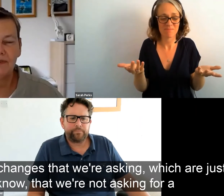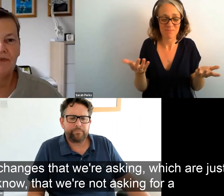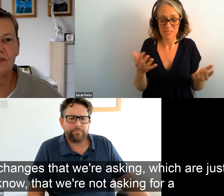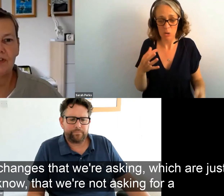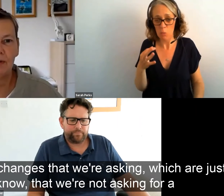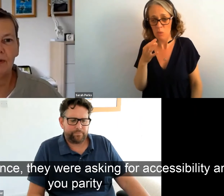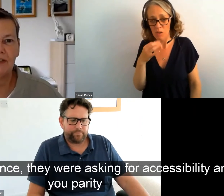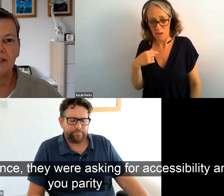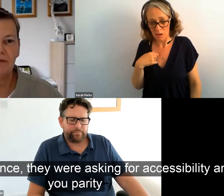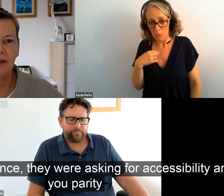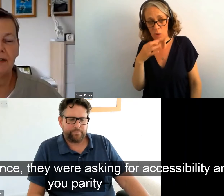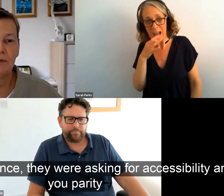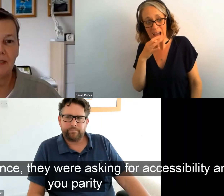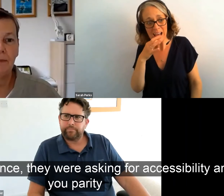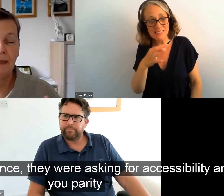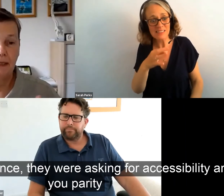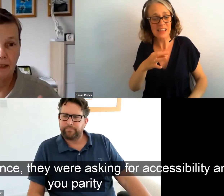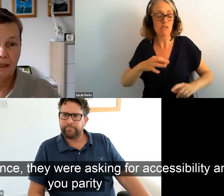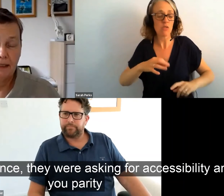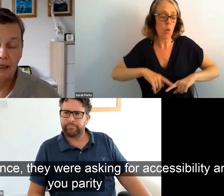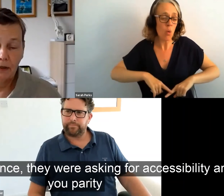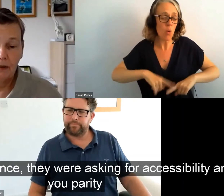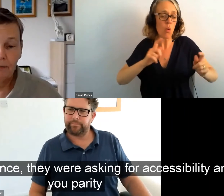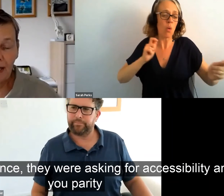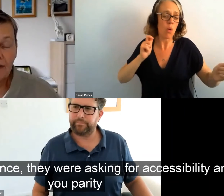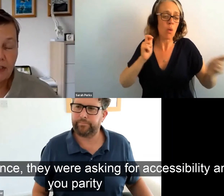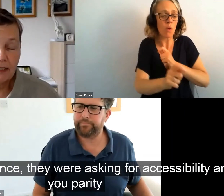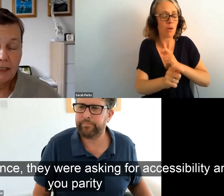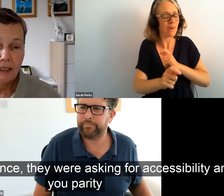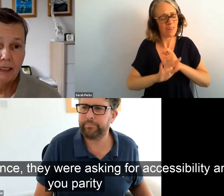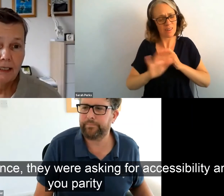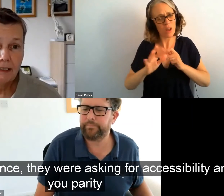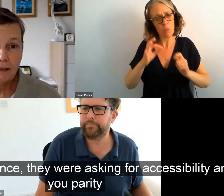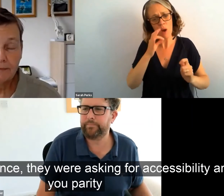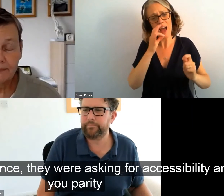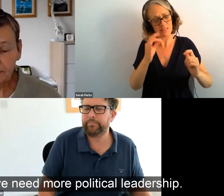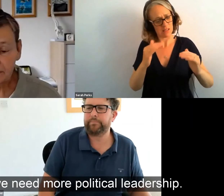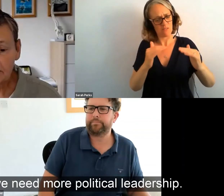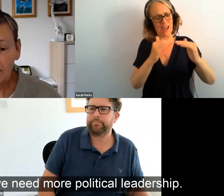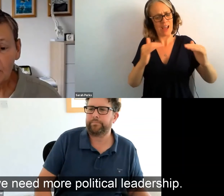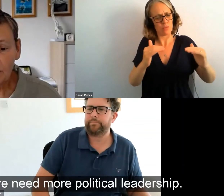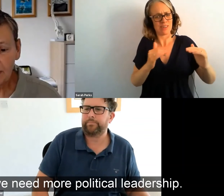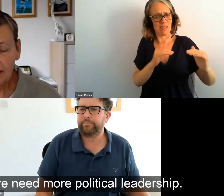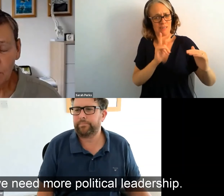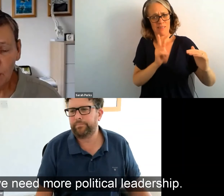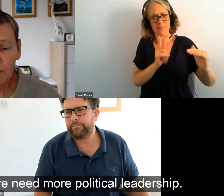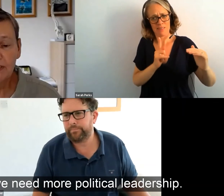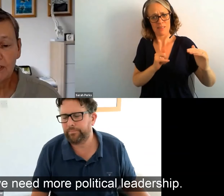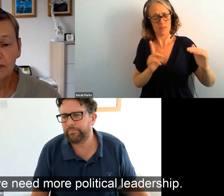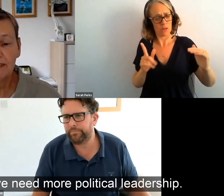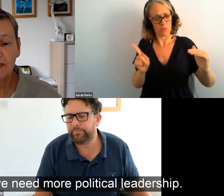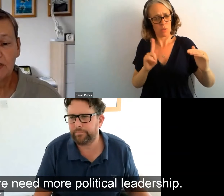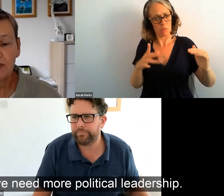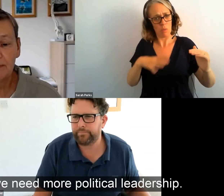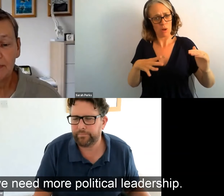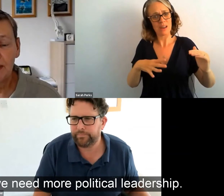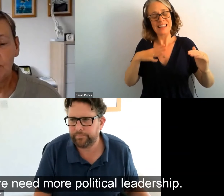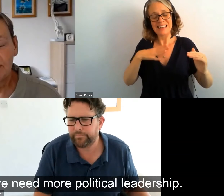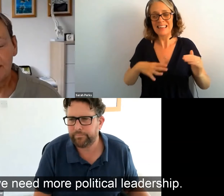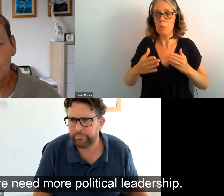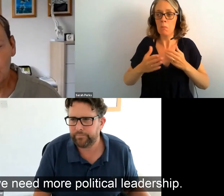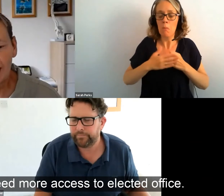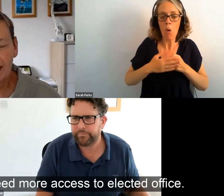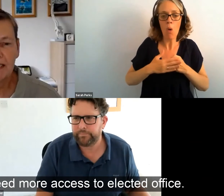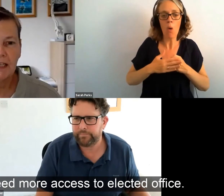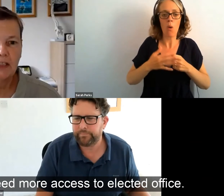asking for massive difference here. We're asking for equity and, you know, parity. We need more political leadership.